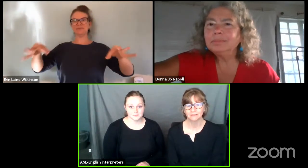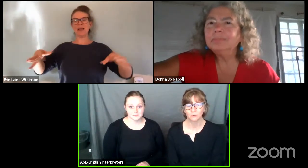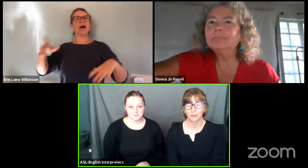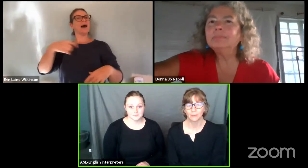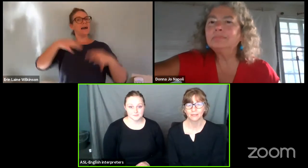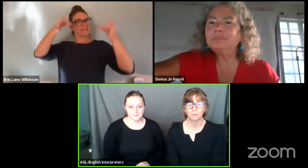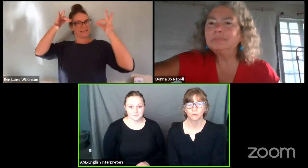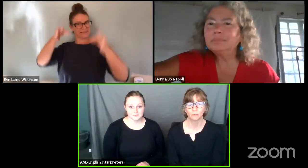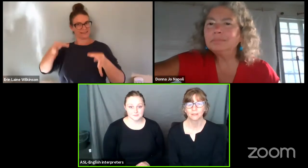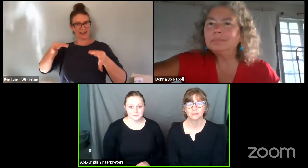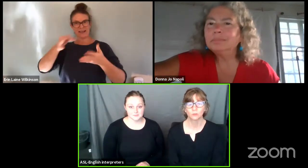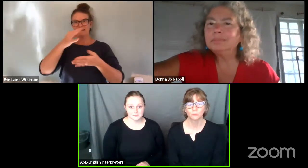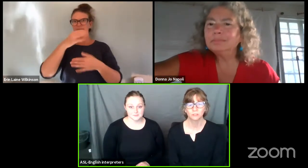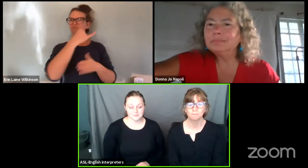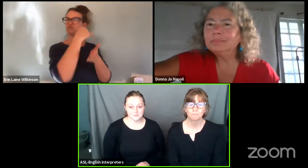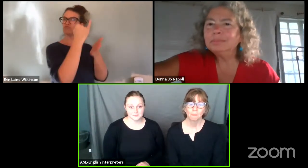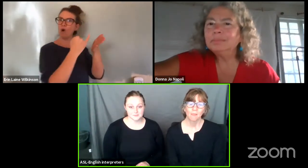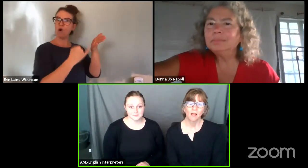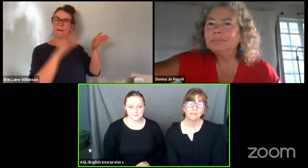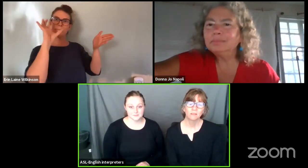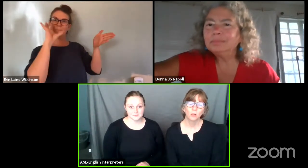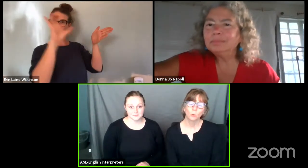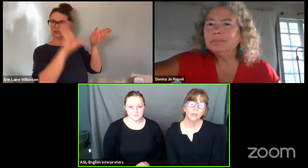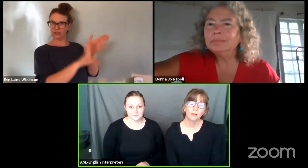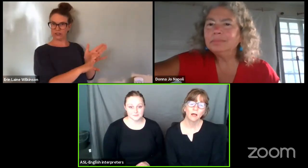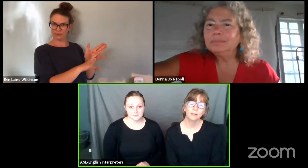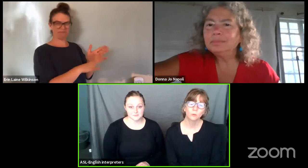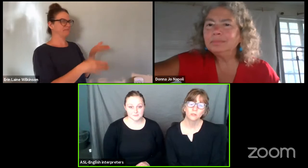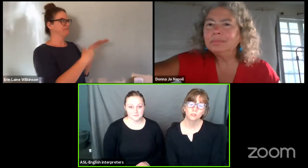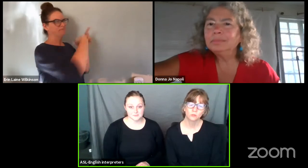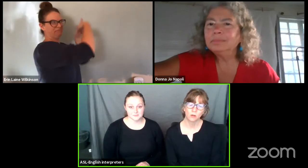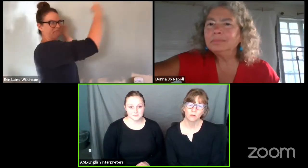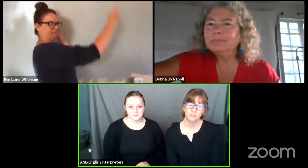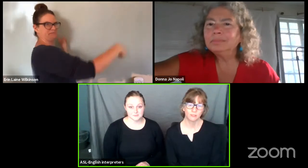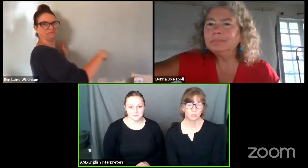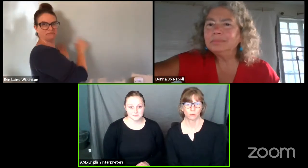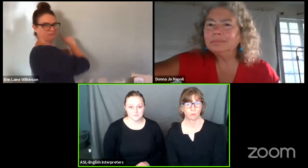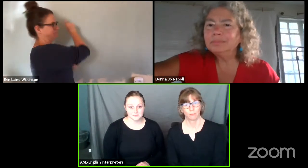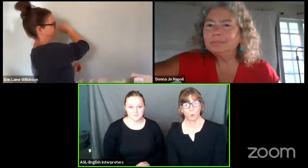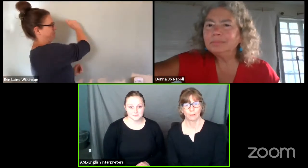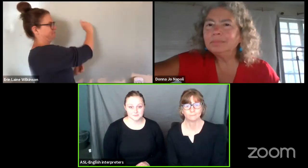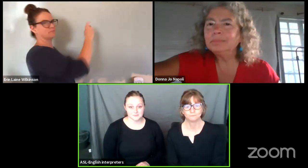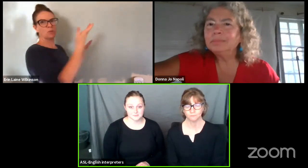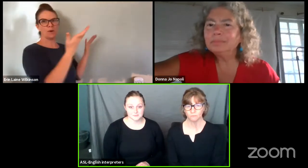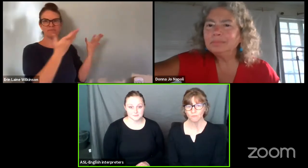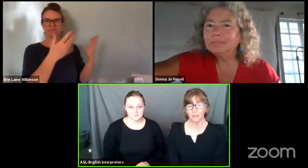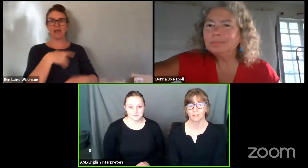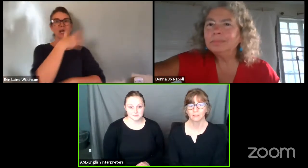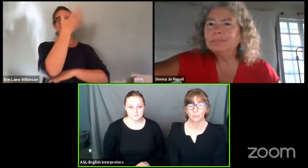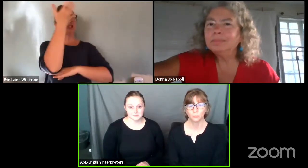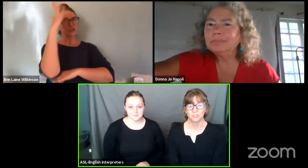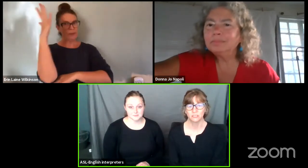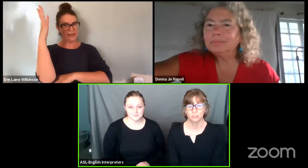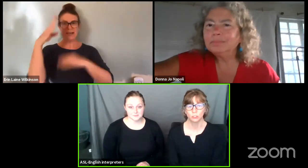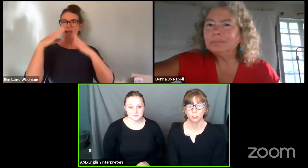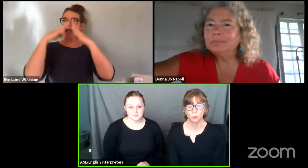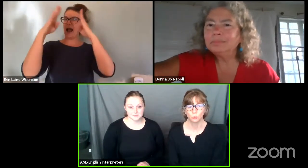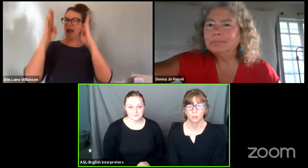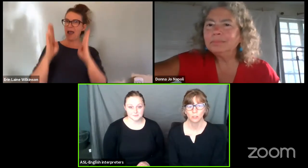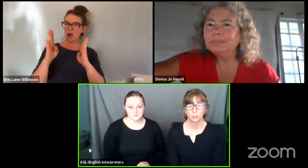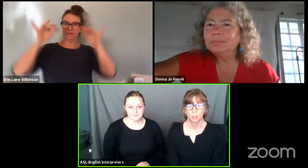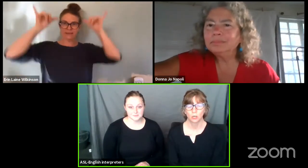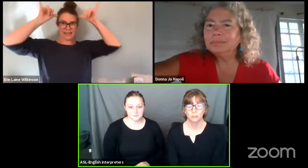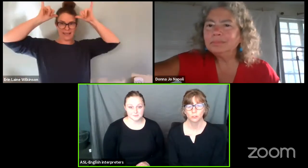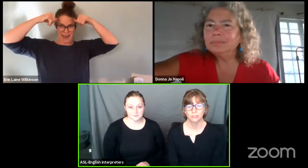naive, and so I went in with my description. I thought, okay, I'm going to draw this picture on the board. And I proceeded